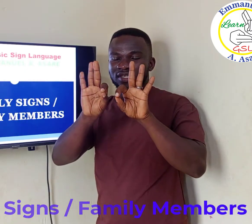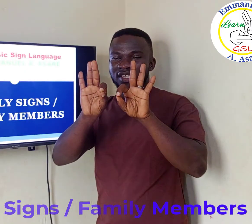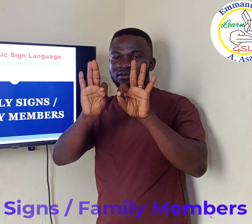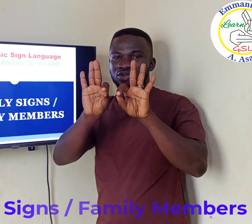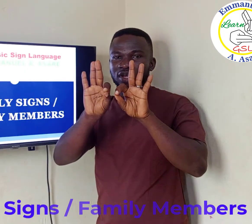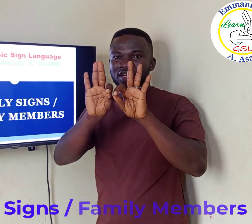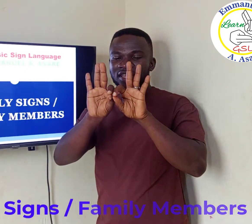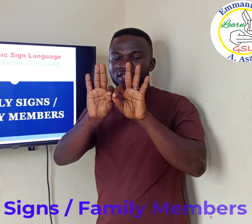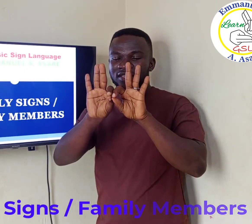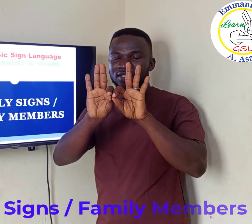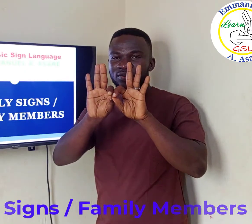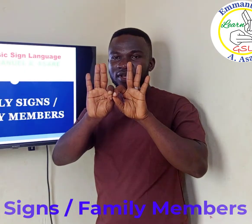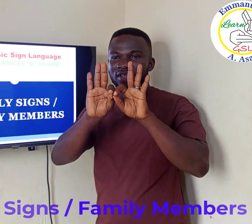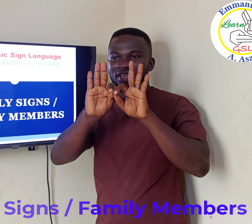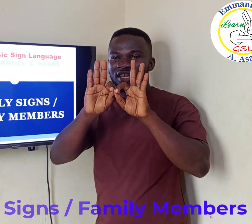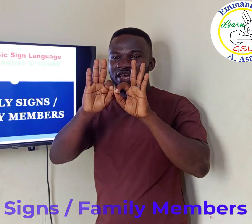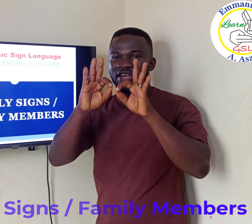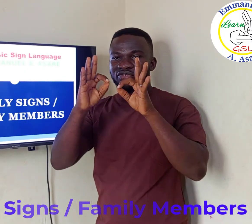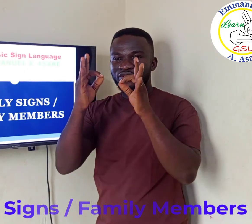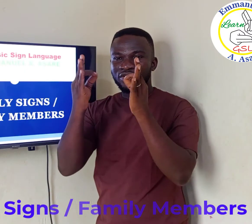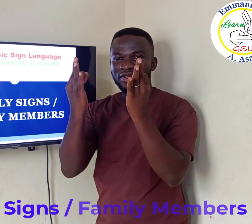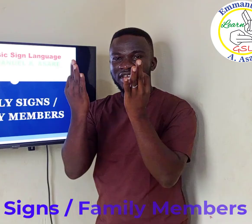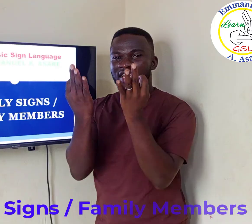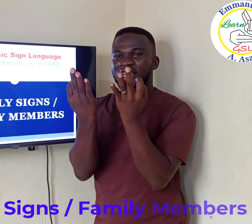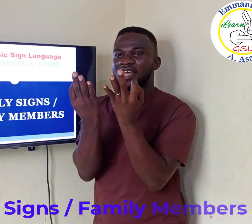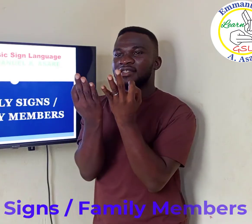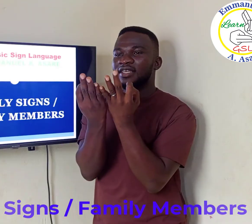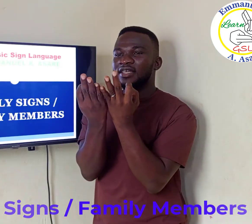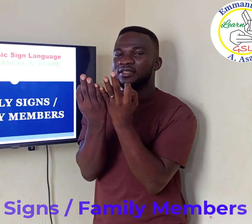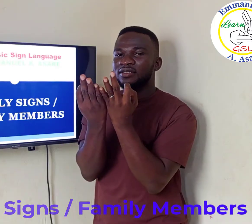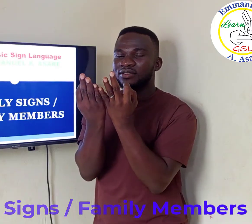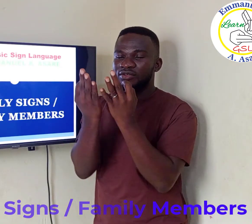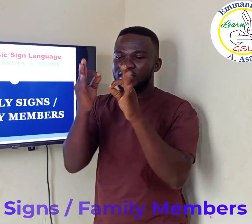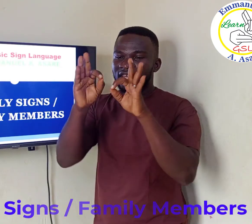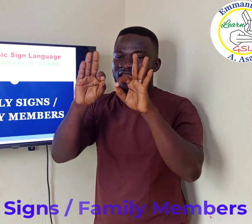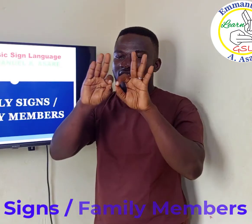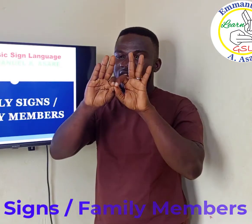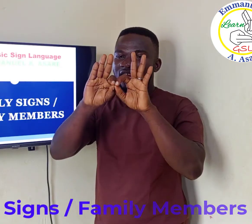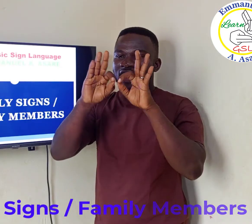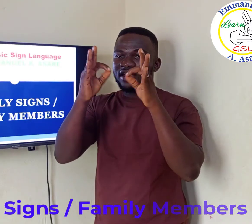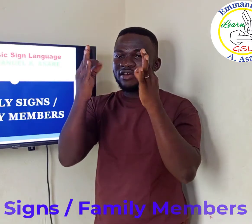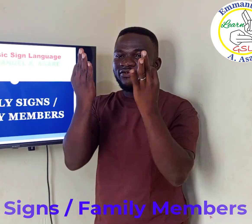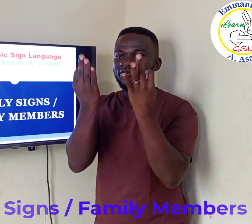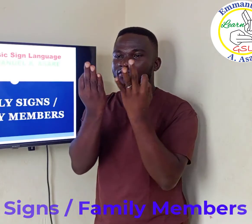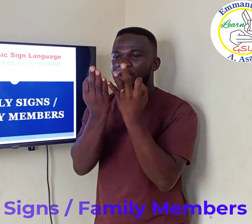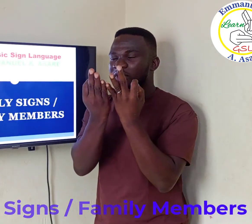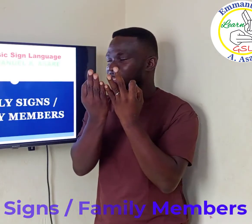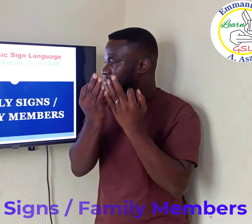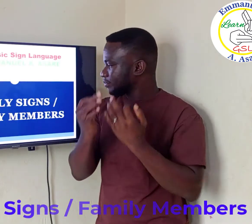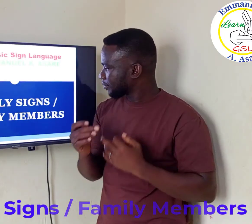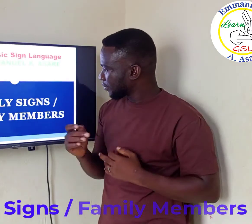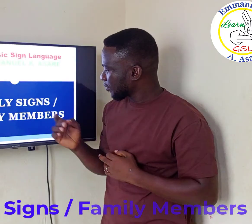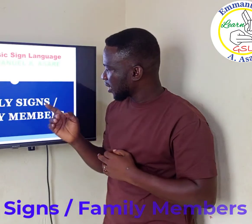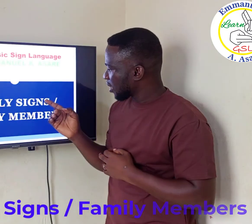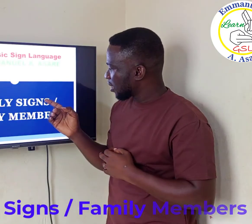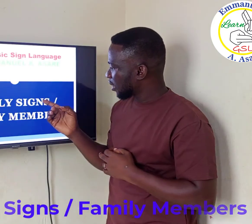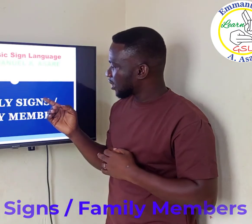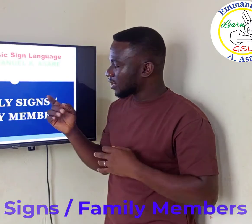them together this way and draw a circle to say family. And the